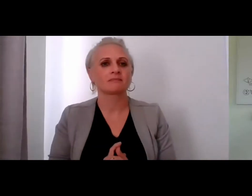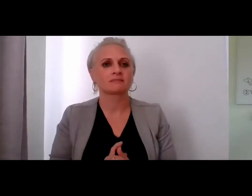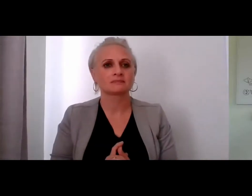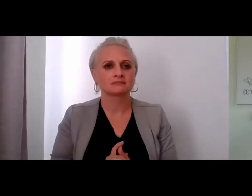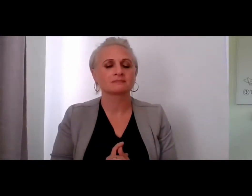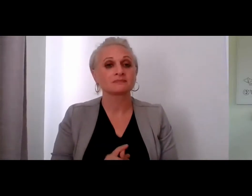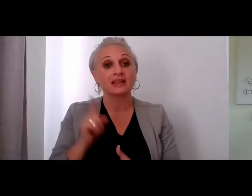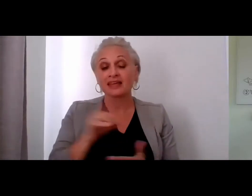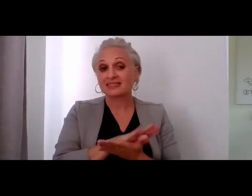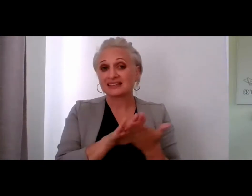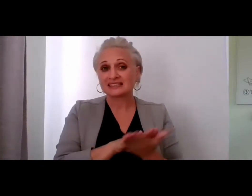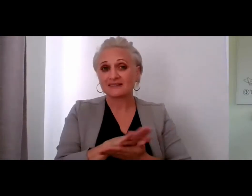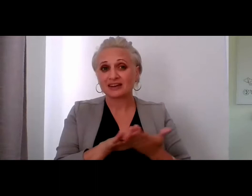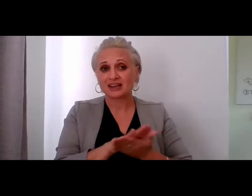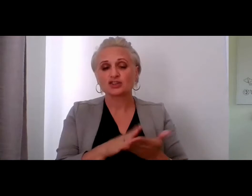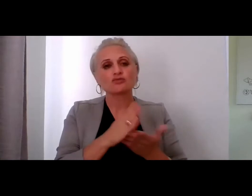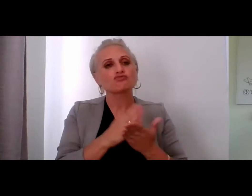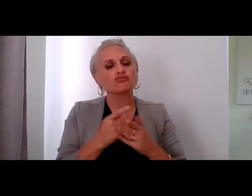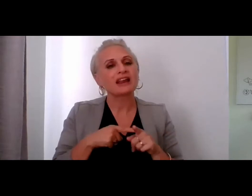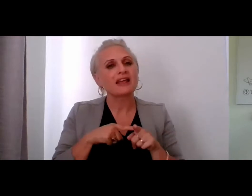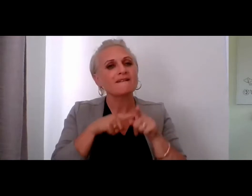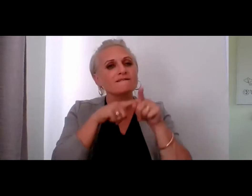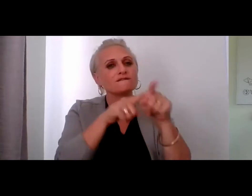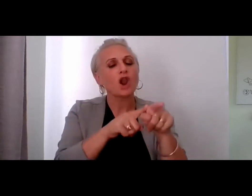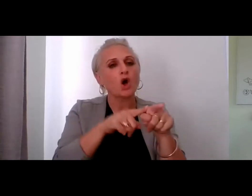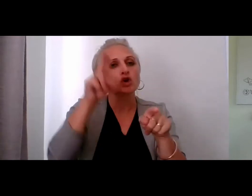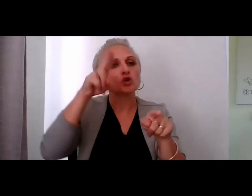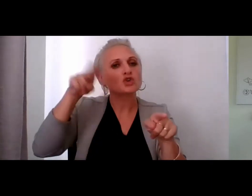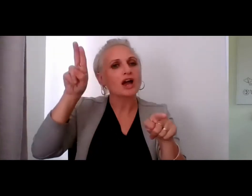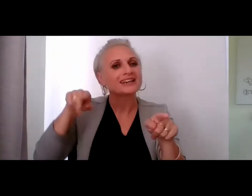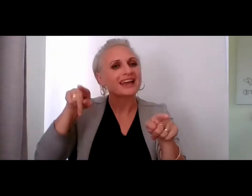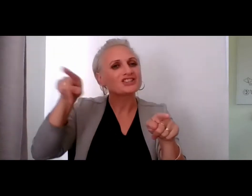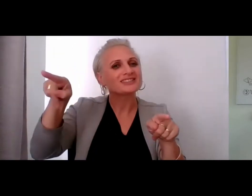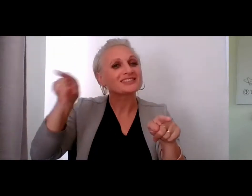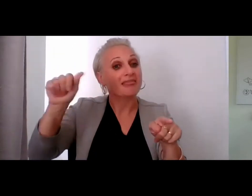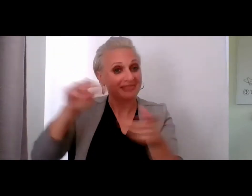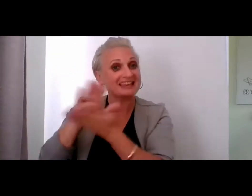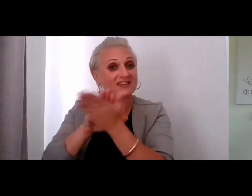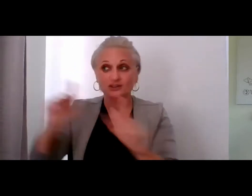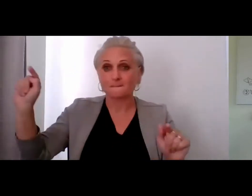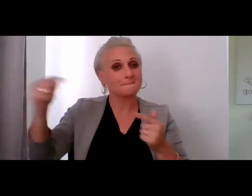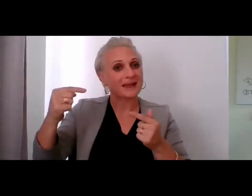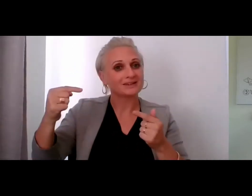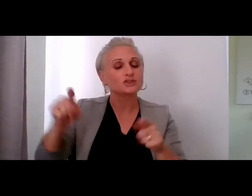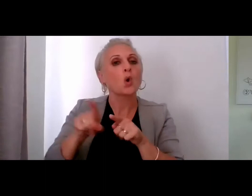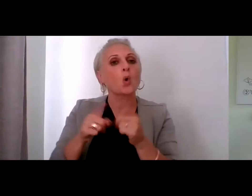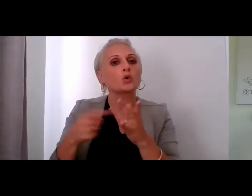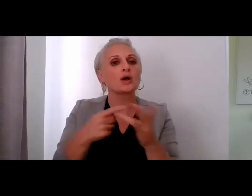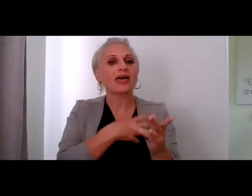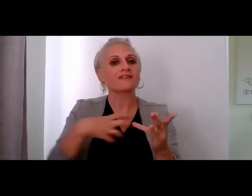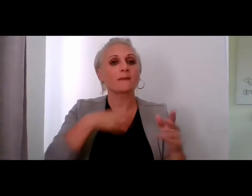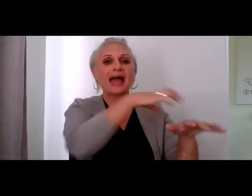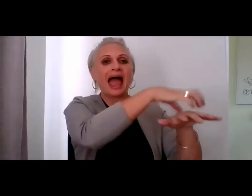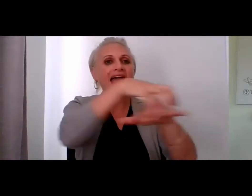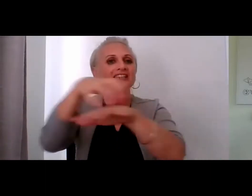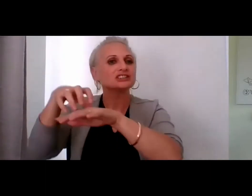This definition is consistent with that used by the United Nations and by government agencies in New Zealand, such as